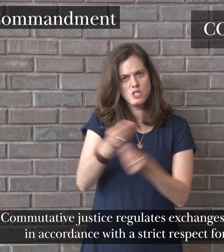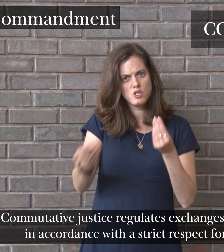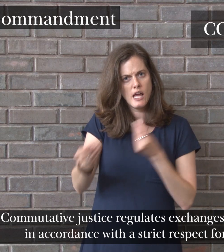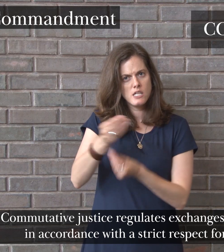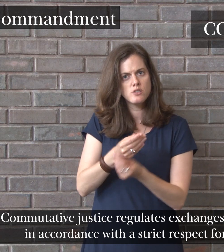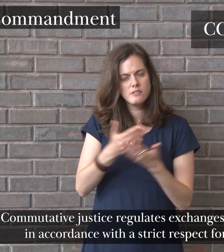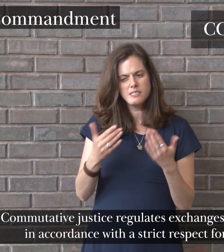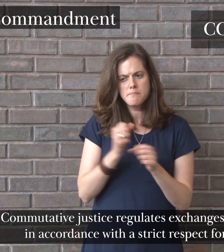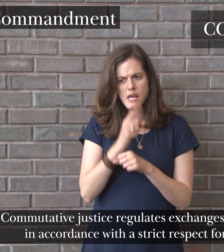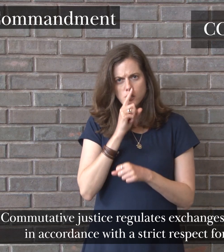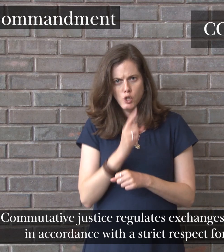rights.